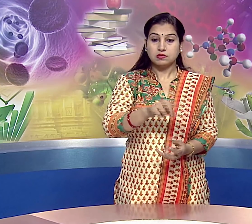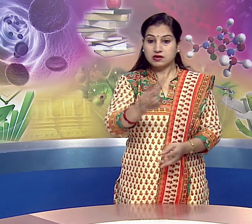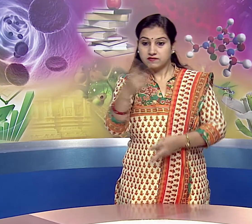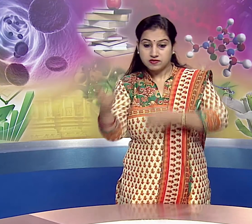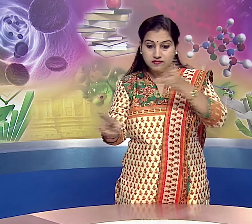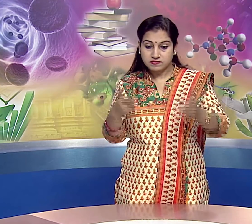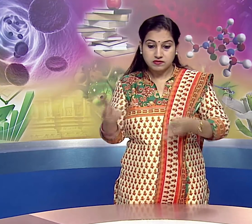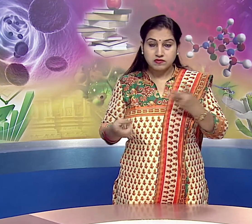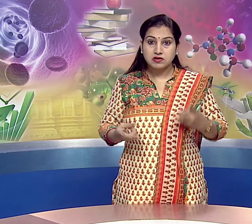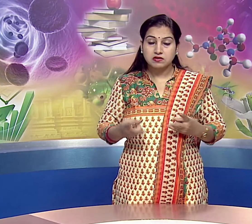biodiversity